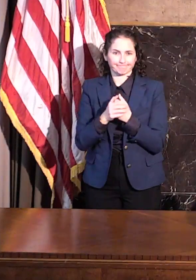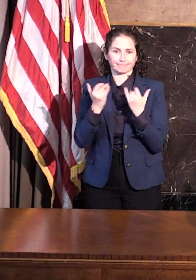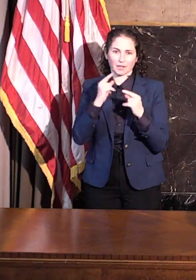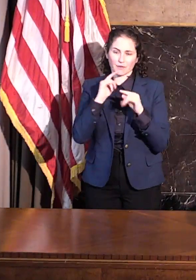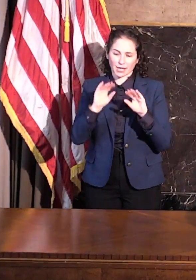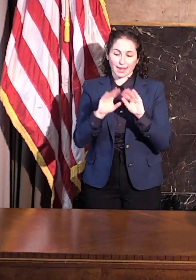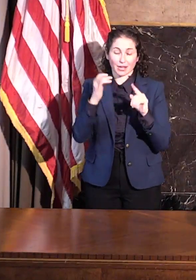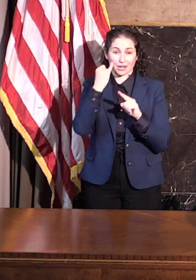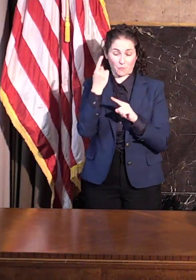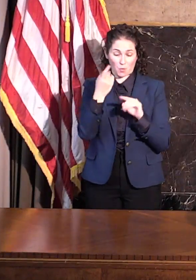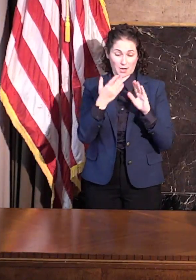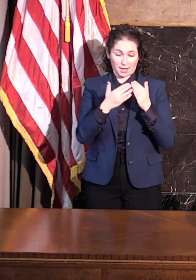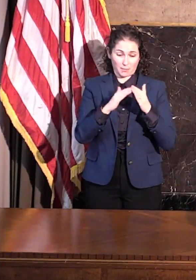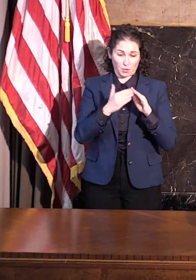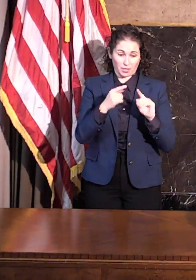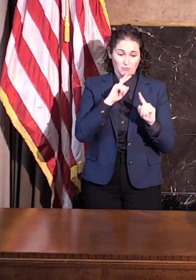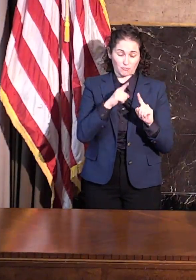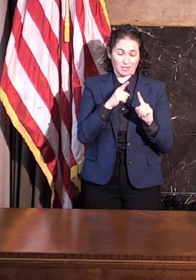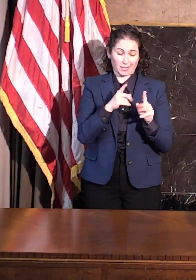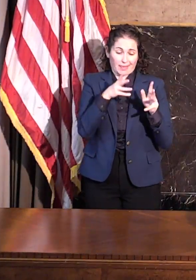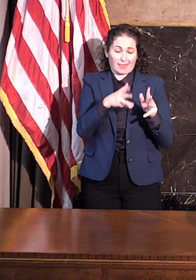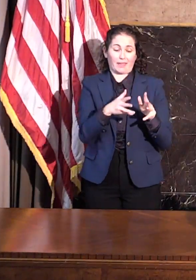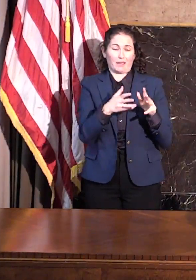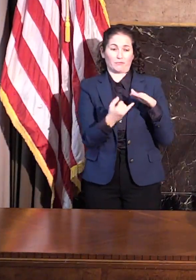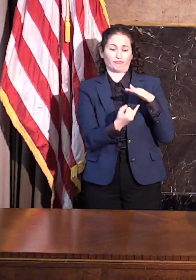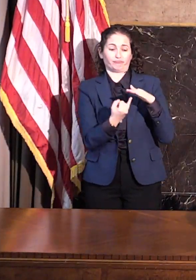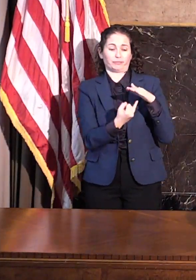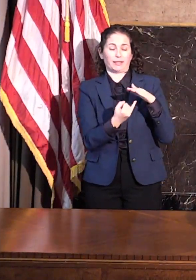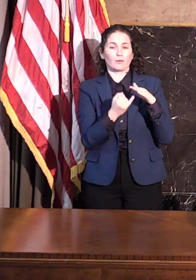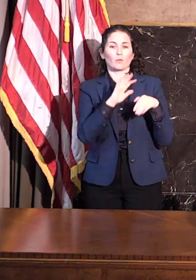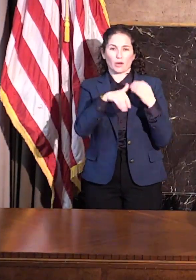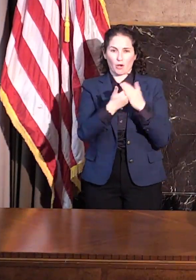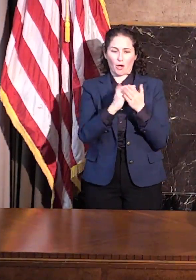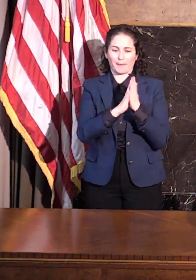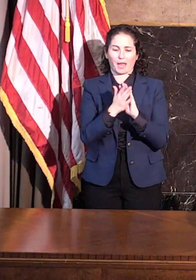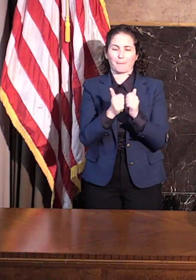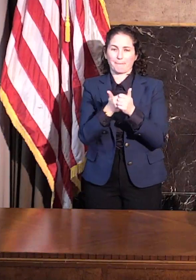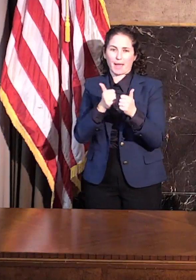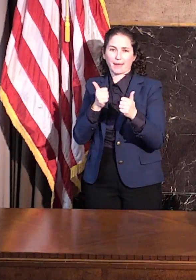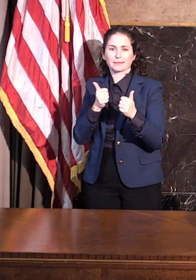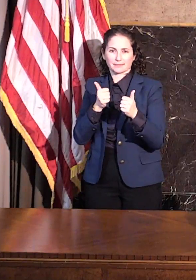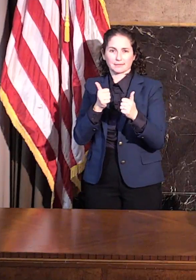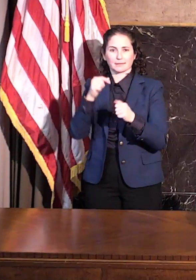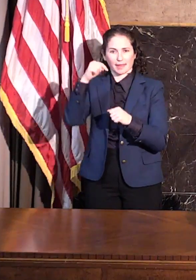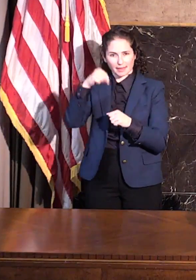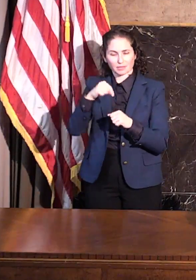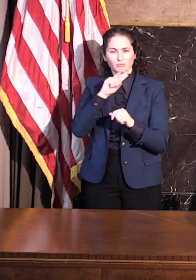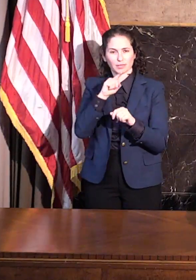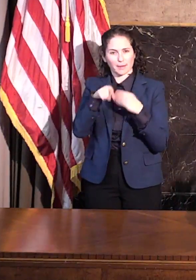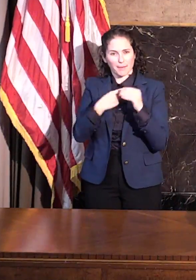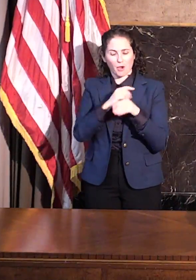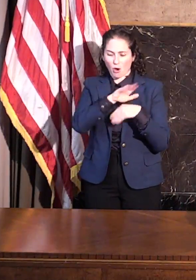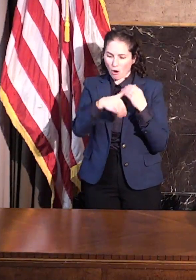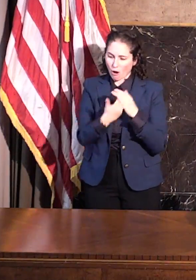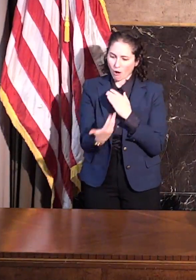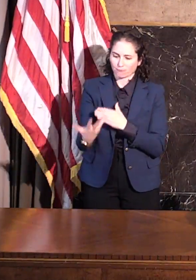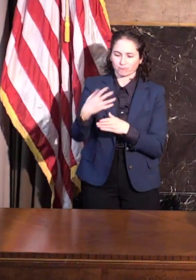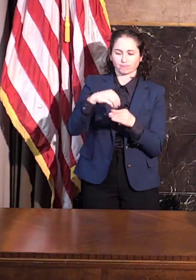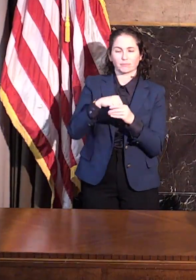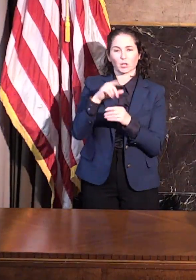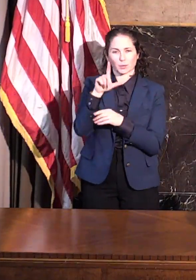Louisiana, because with the transmissibility of this virus, and particularly with what we know about asymptomatic